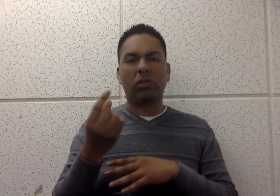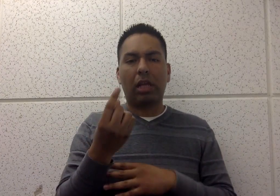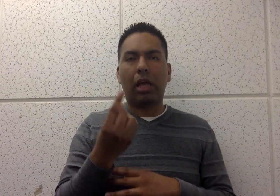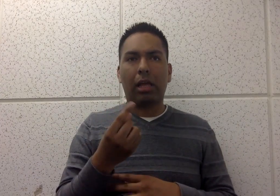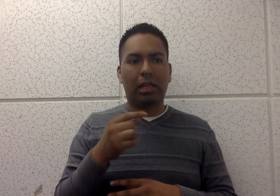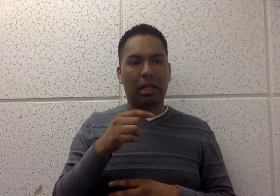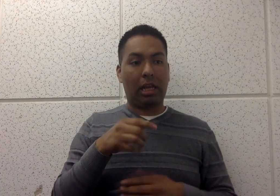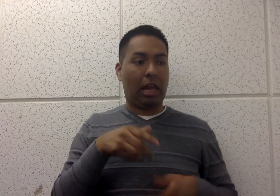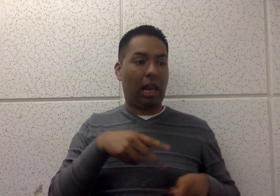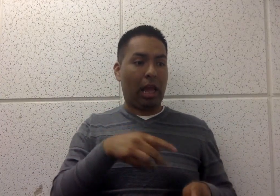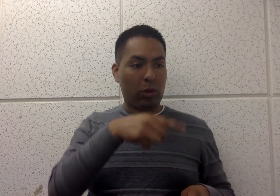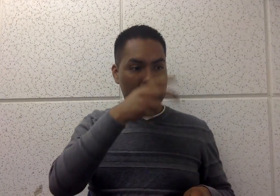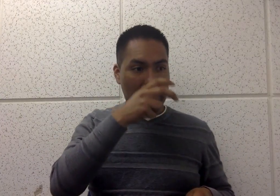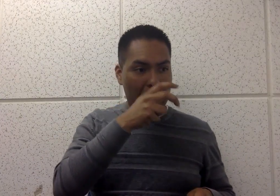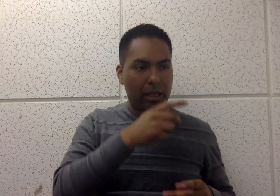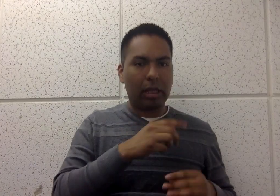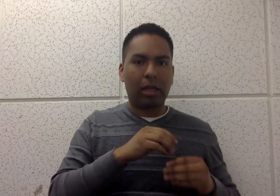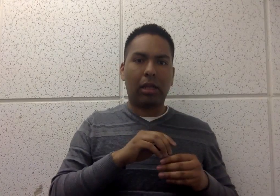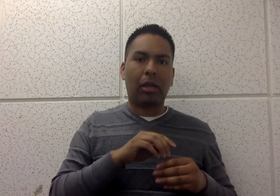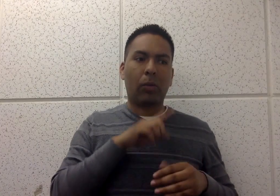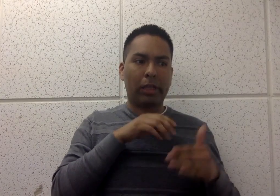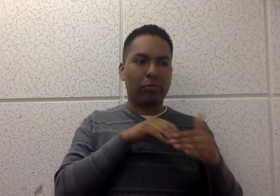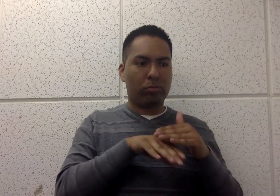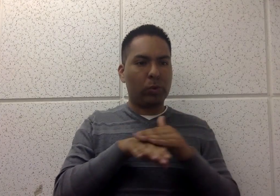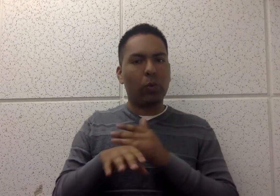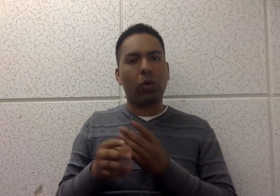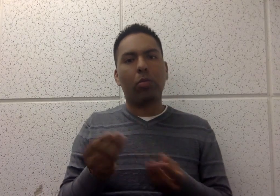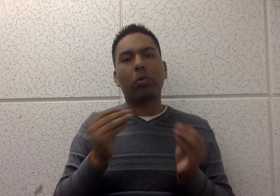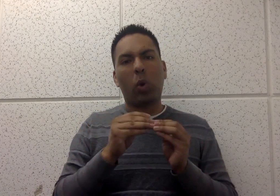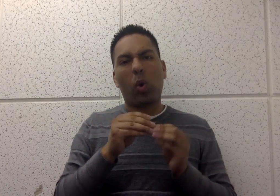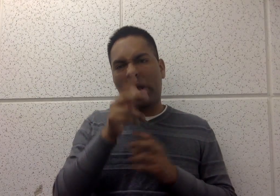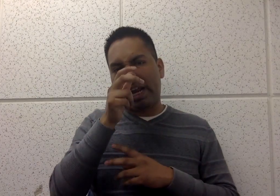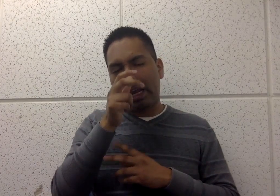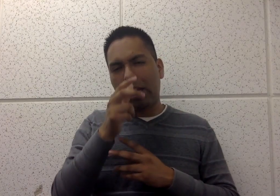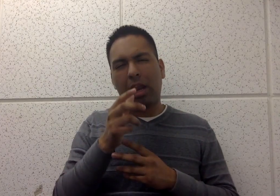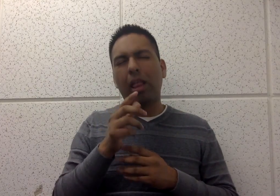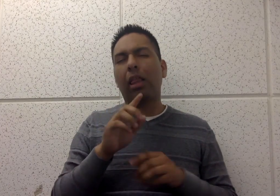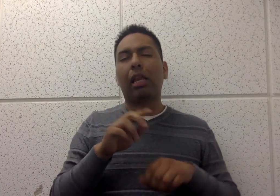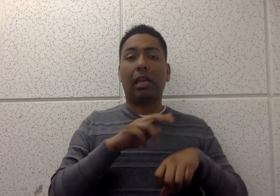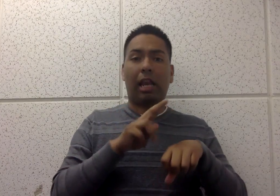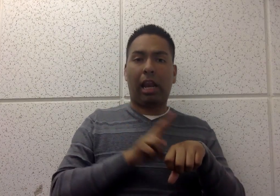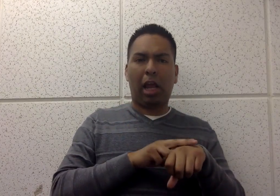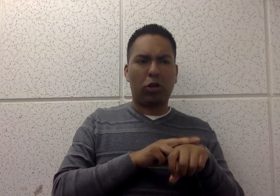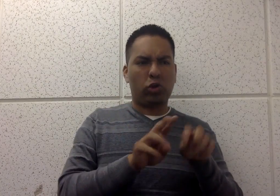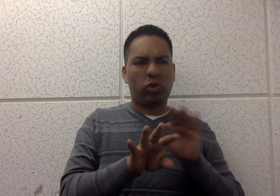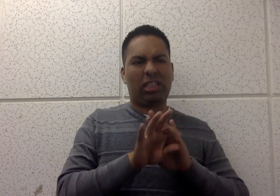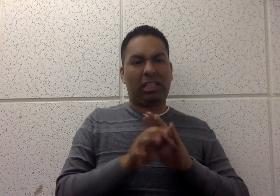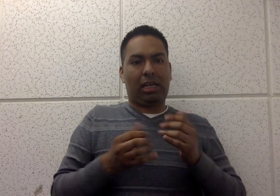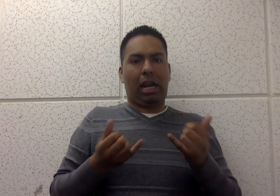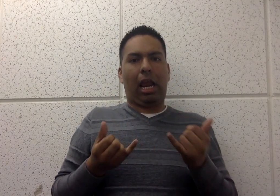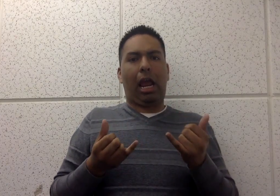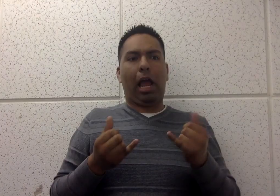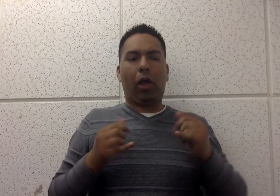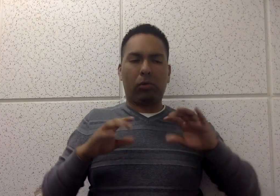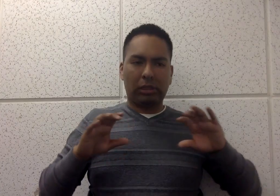a lot more ants. And one of the things that we're studying is how natural selection might be acting now to shape